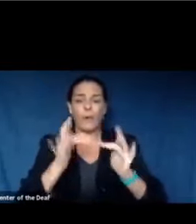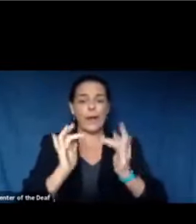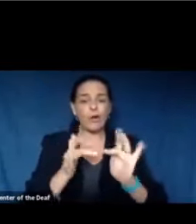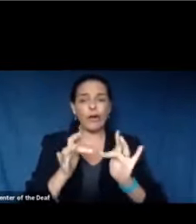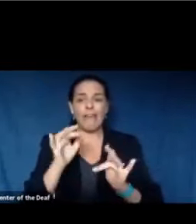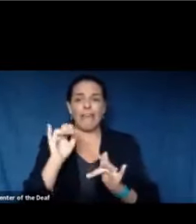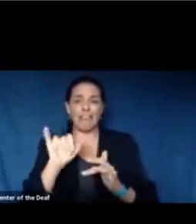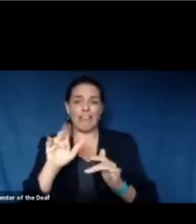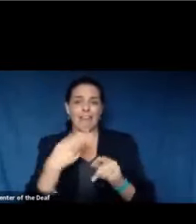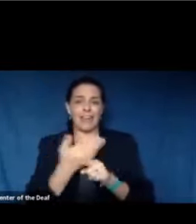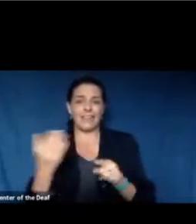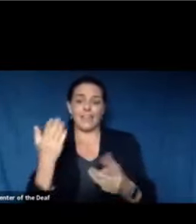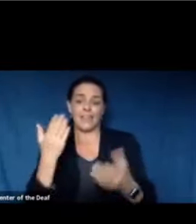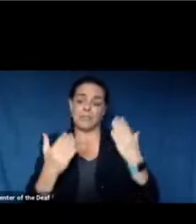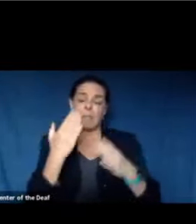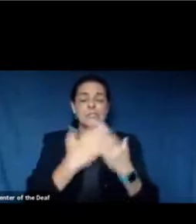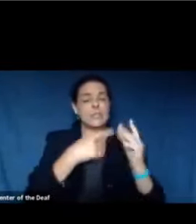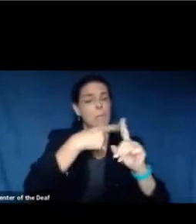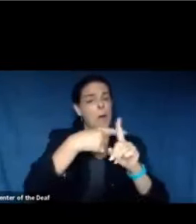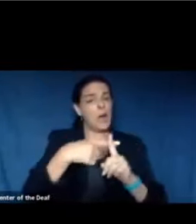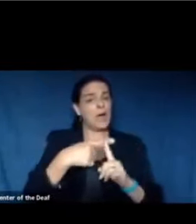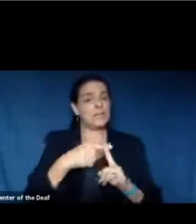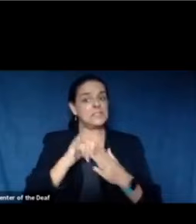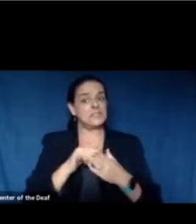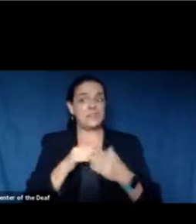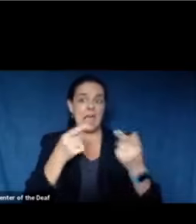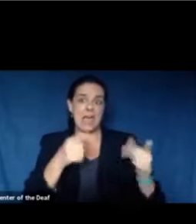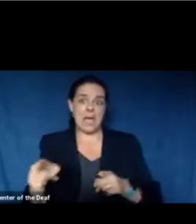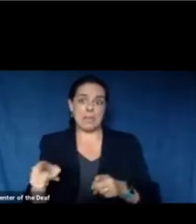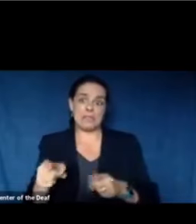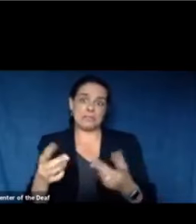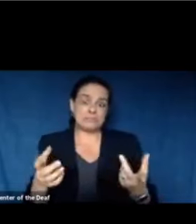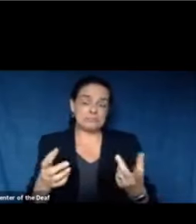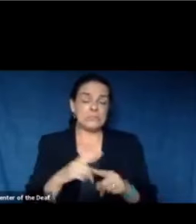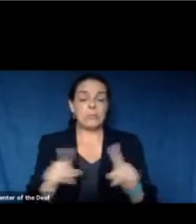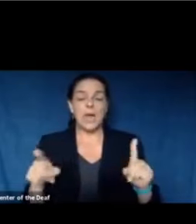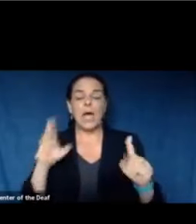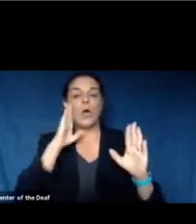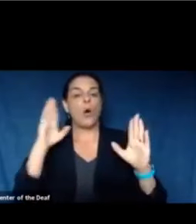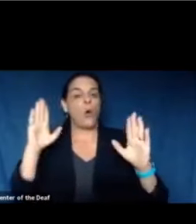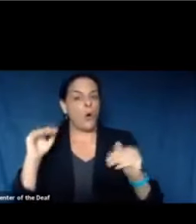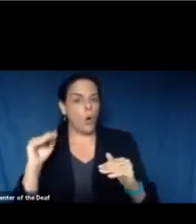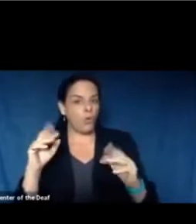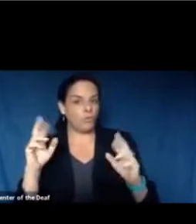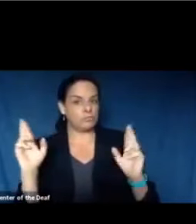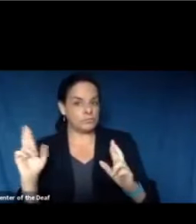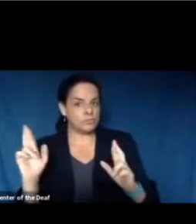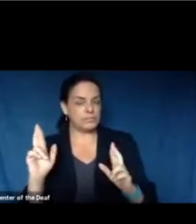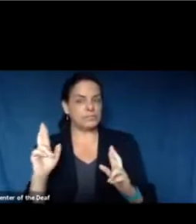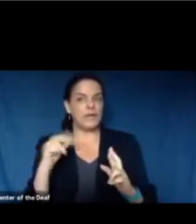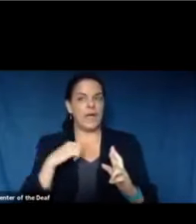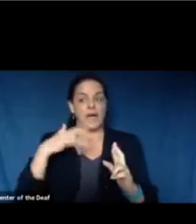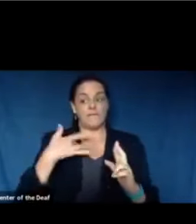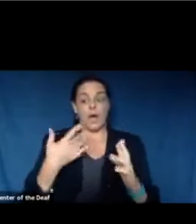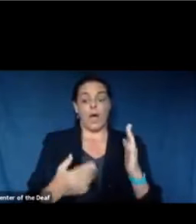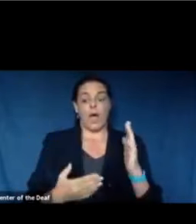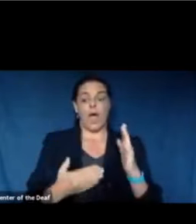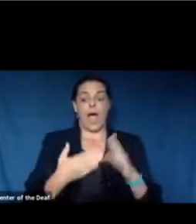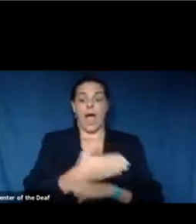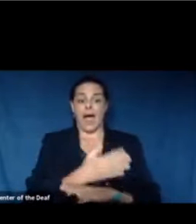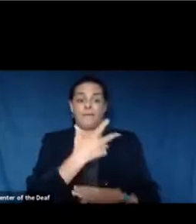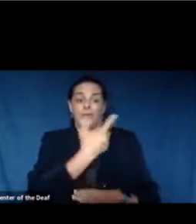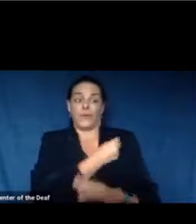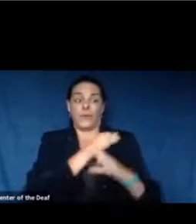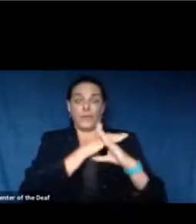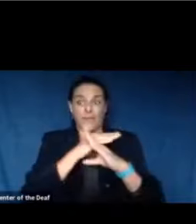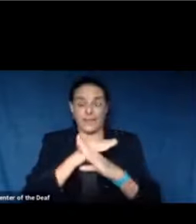of things. There might be some positives that come out of this that make things happen. But hopefully, I think that once we get a vaccine and there's a lot